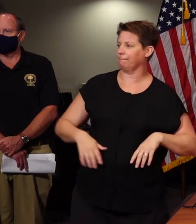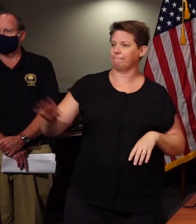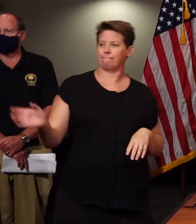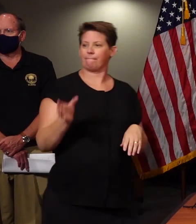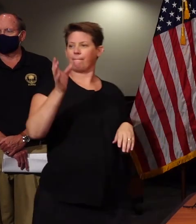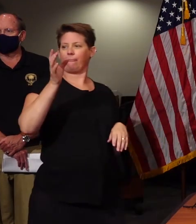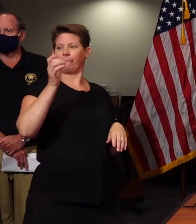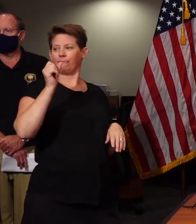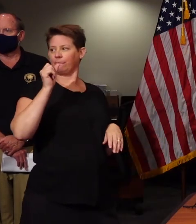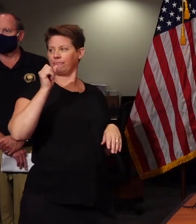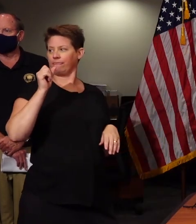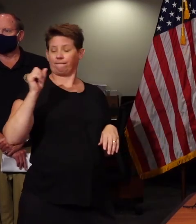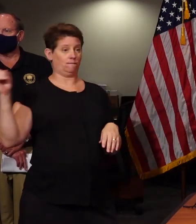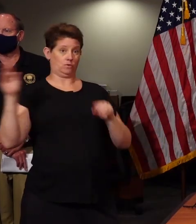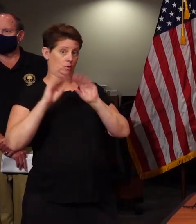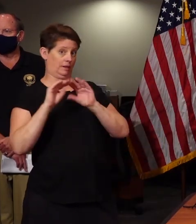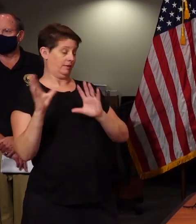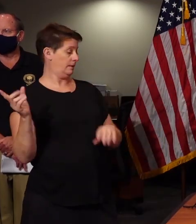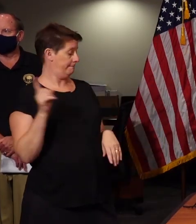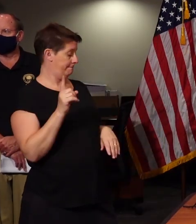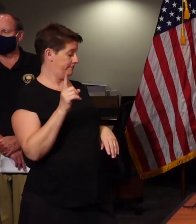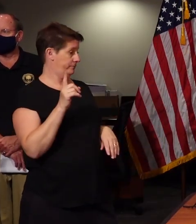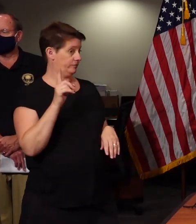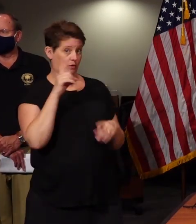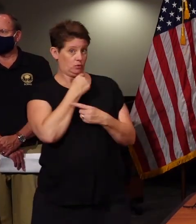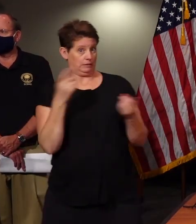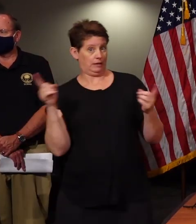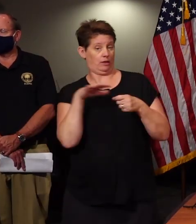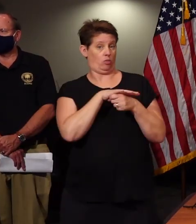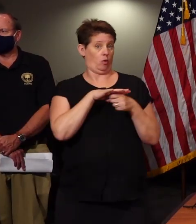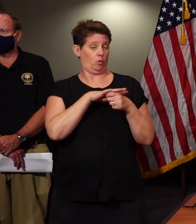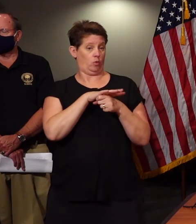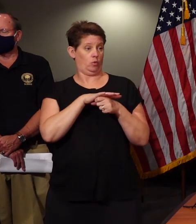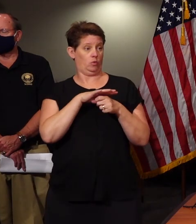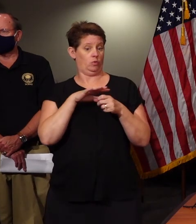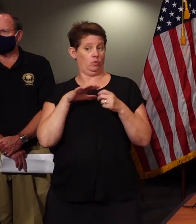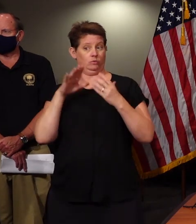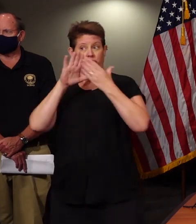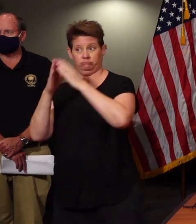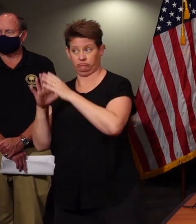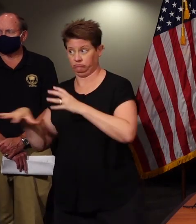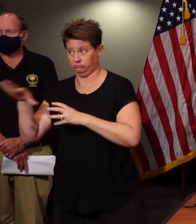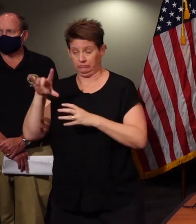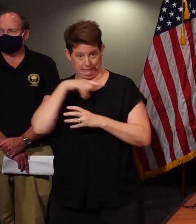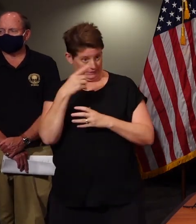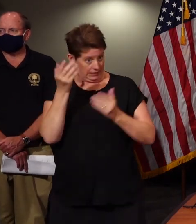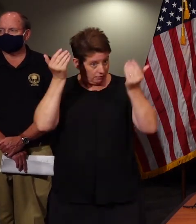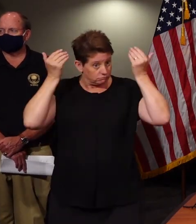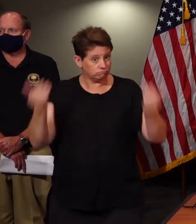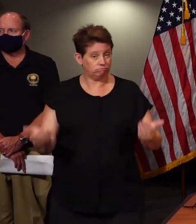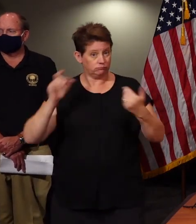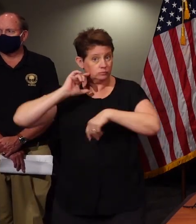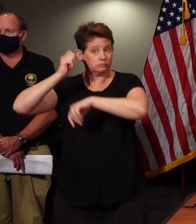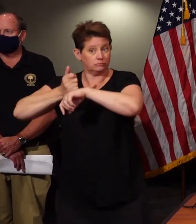back. Are you telling local states and local municipalities to enact an ordinance